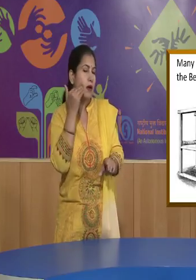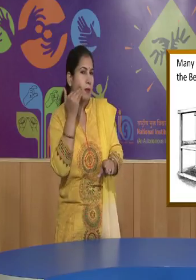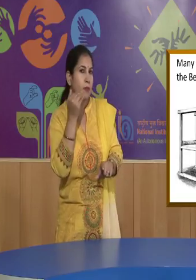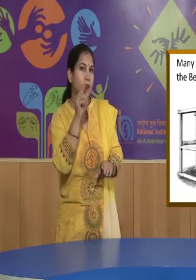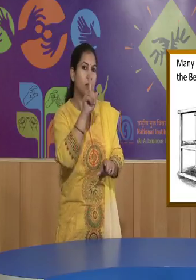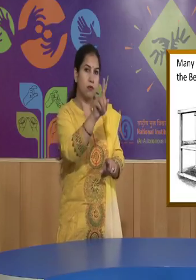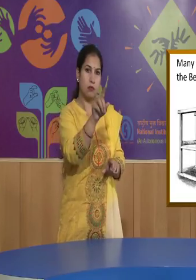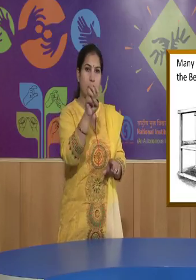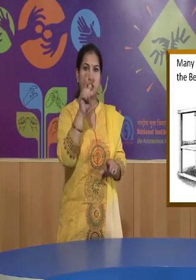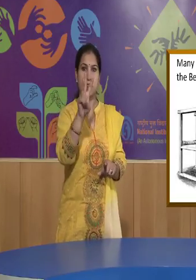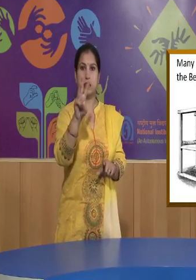1733,